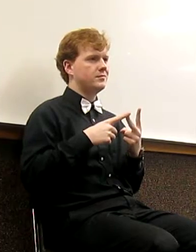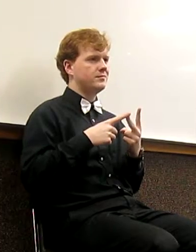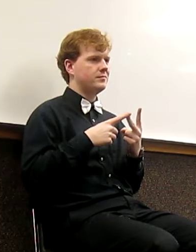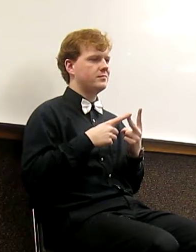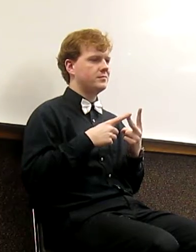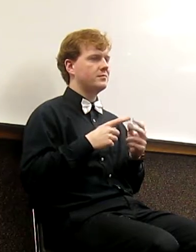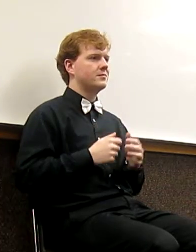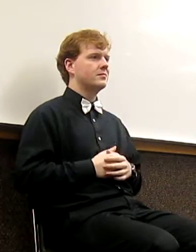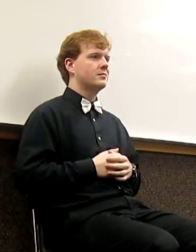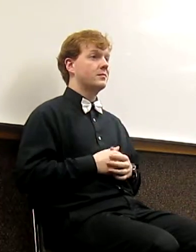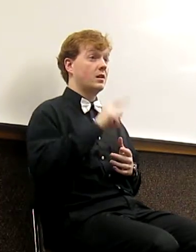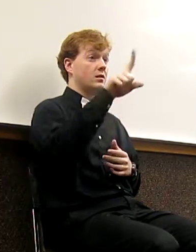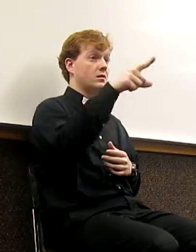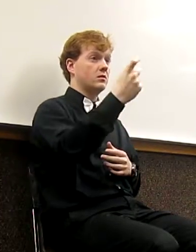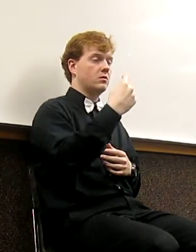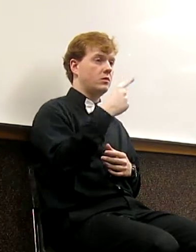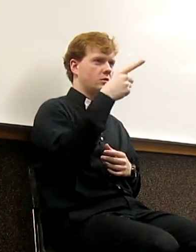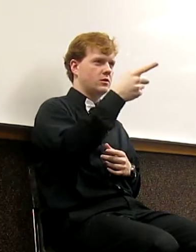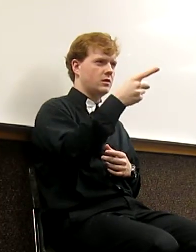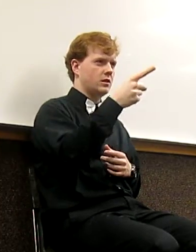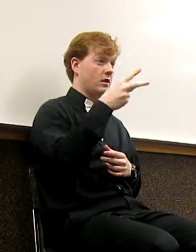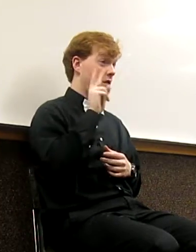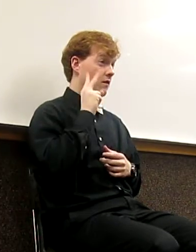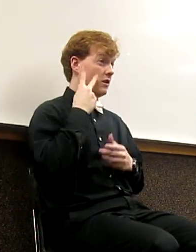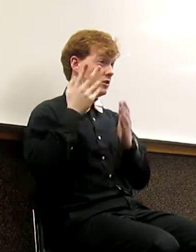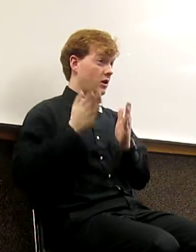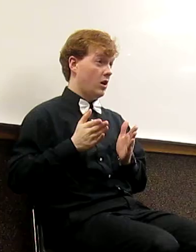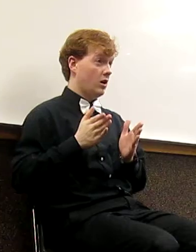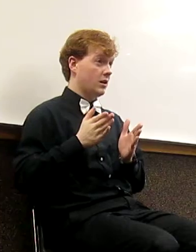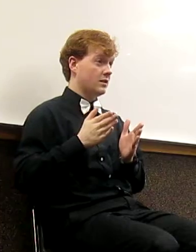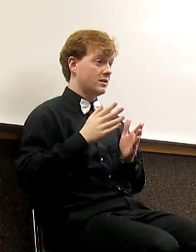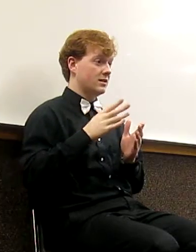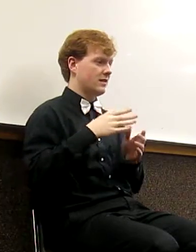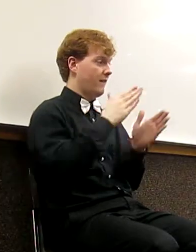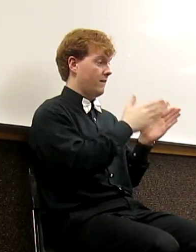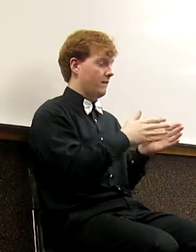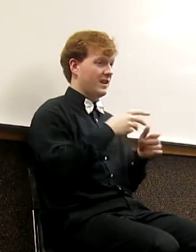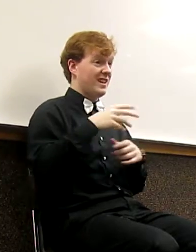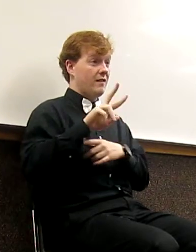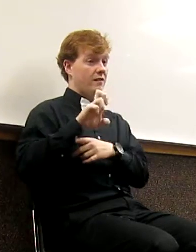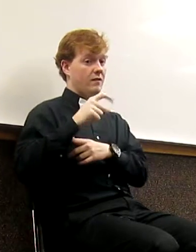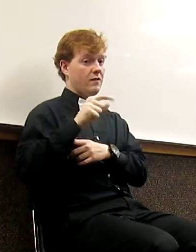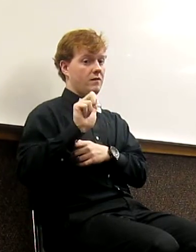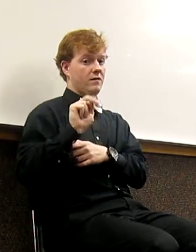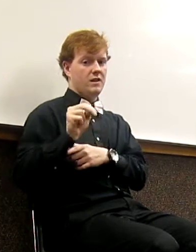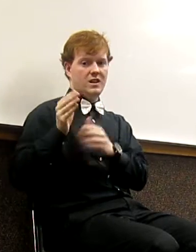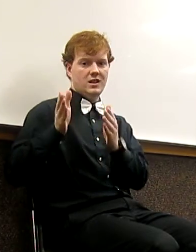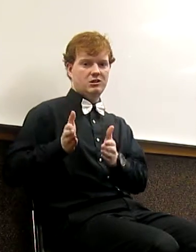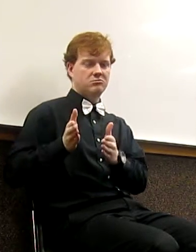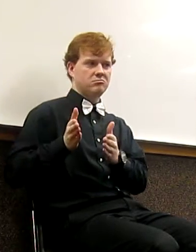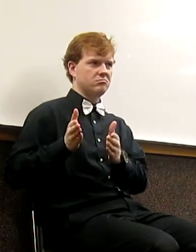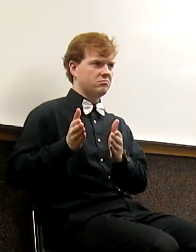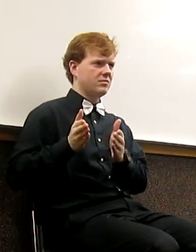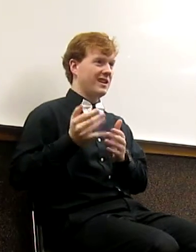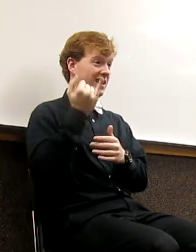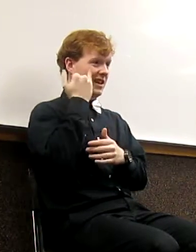Okay, yeah, question. So like vegetarians and vegans, Ooh, they focus on incomplete, but if they don't have like all the amino acids,